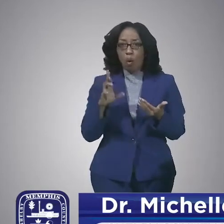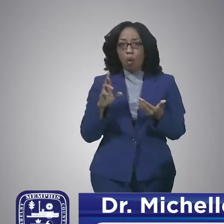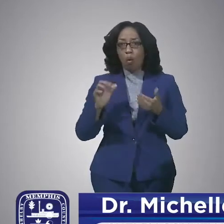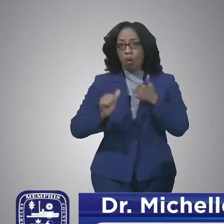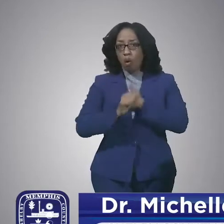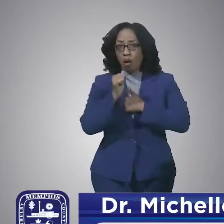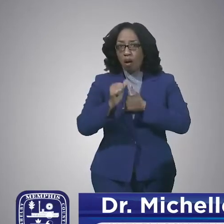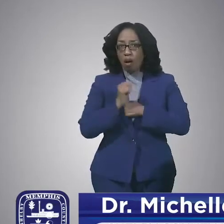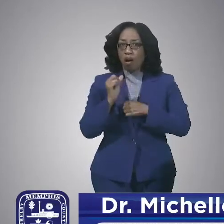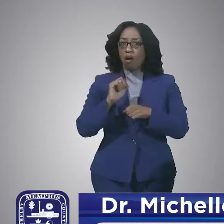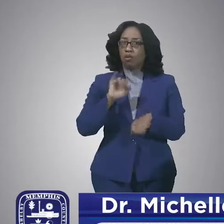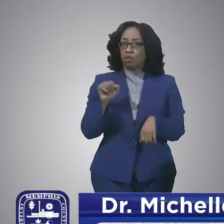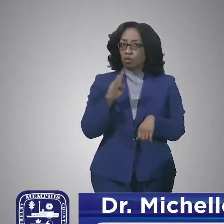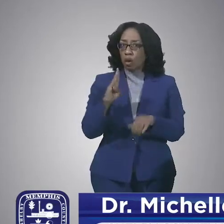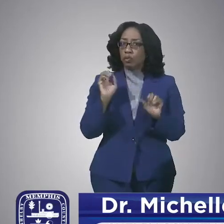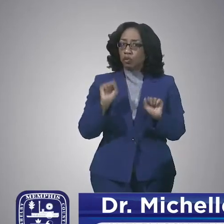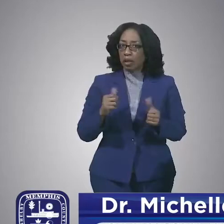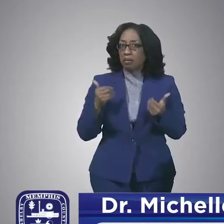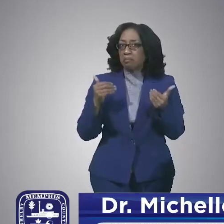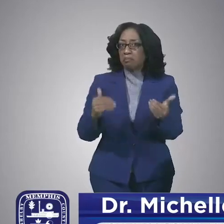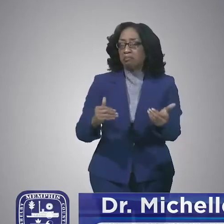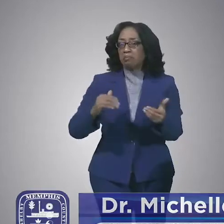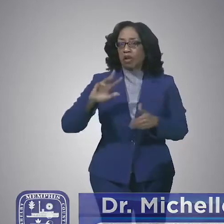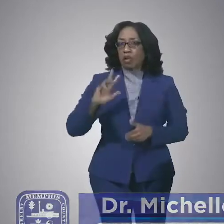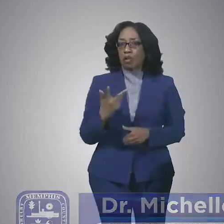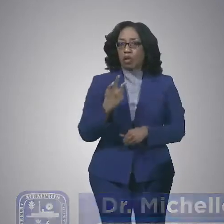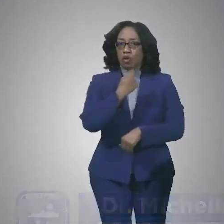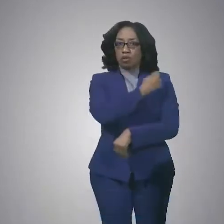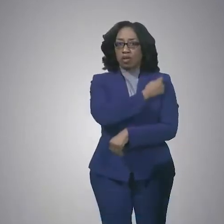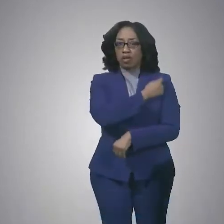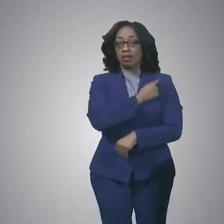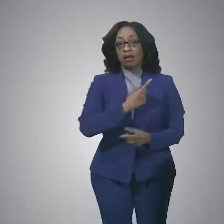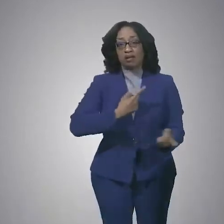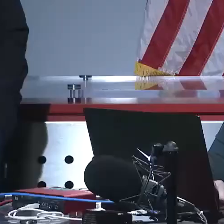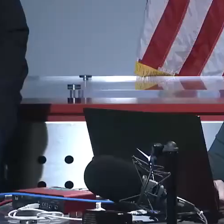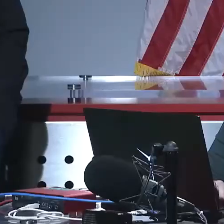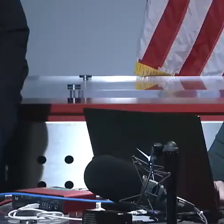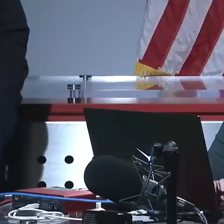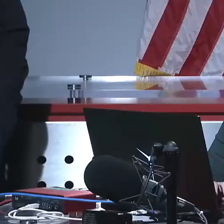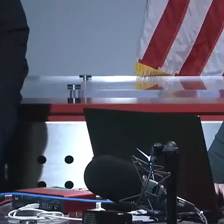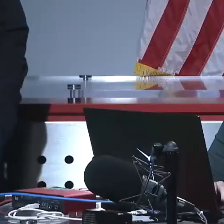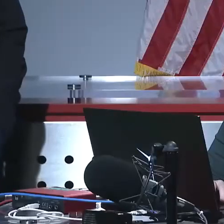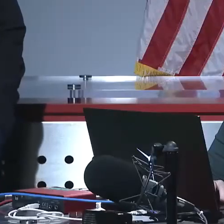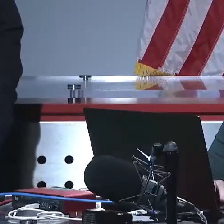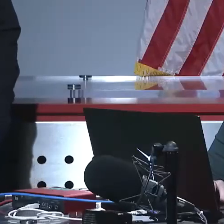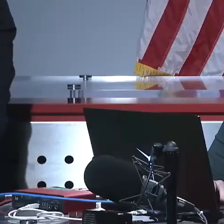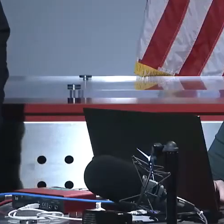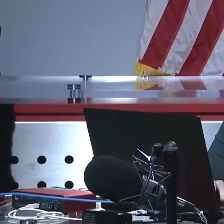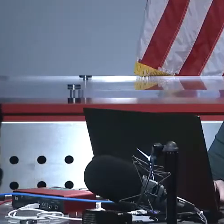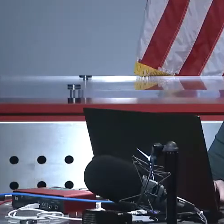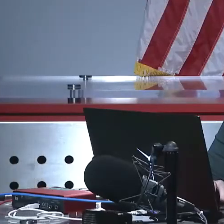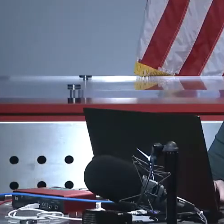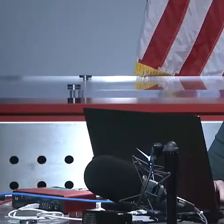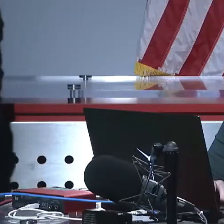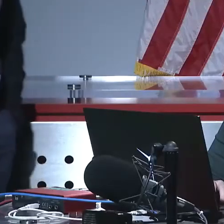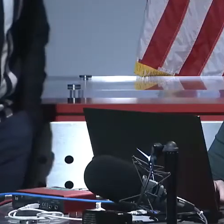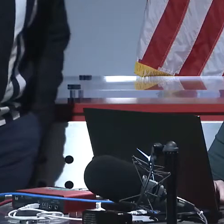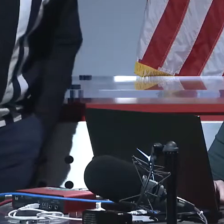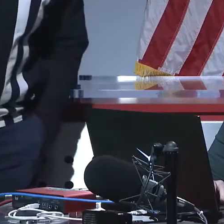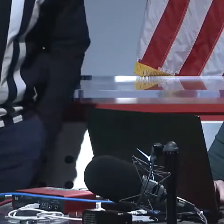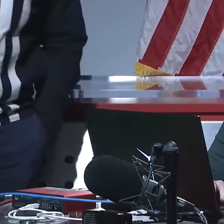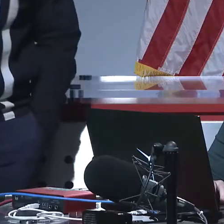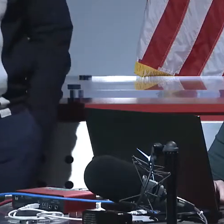eligible to receive a third dose. And with that, I will yield to your questions. Brad Broders, ABC 24.